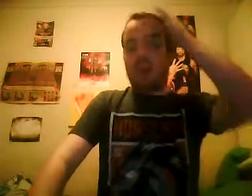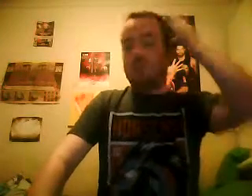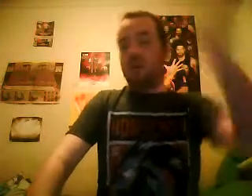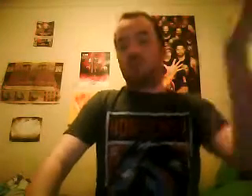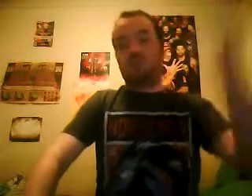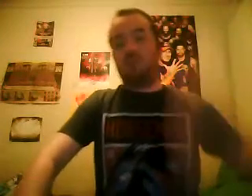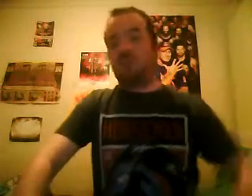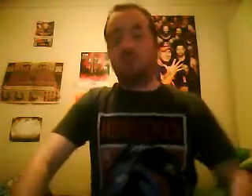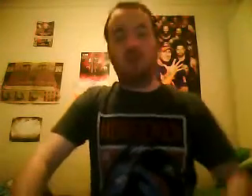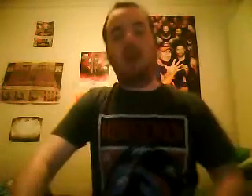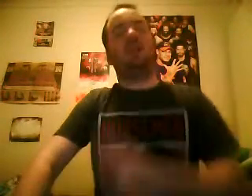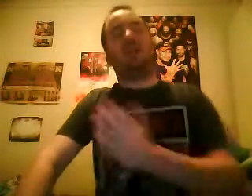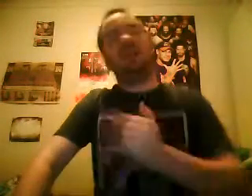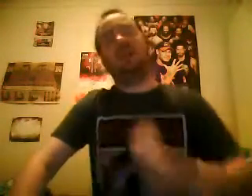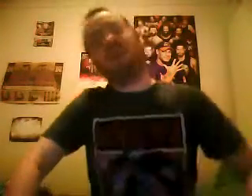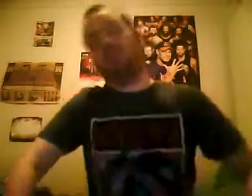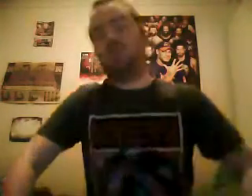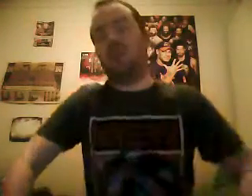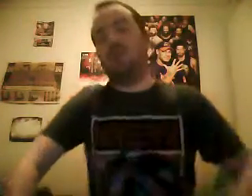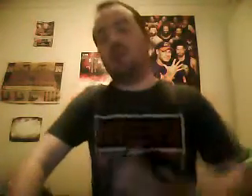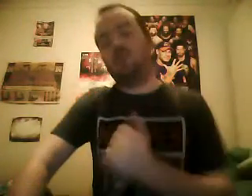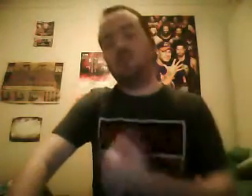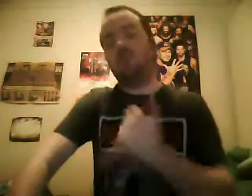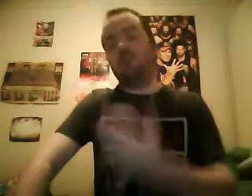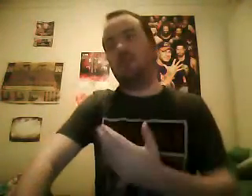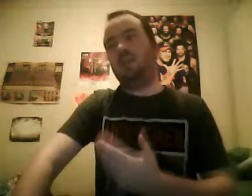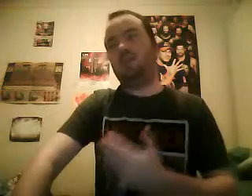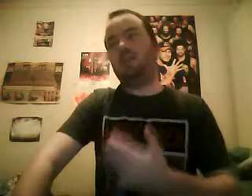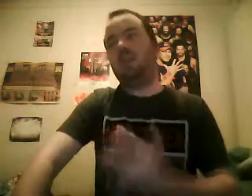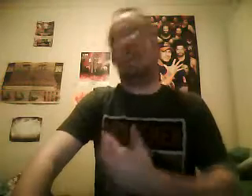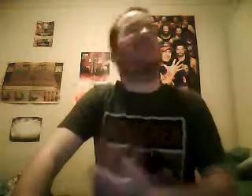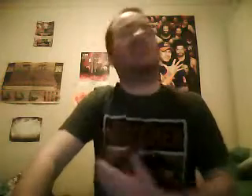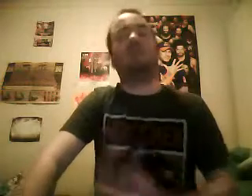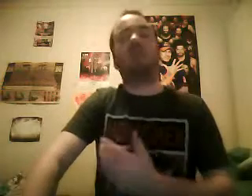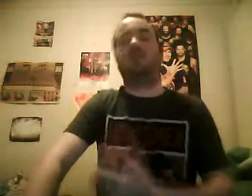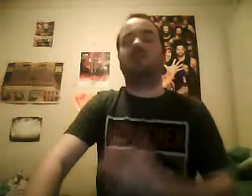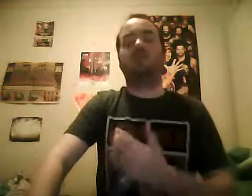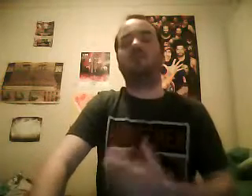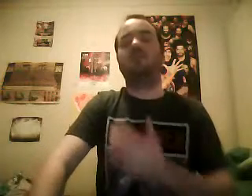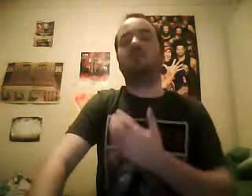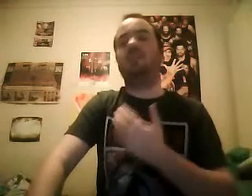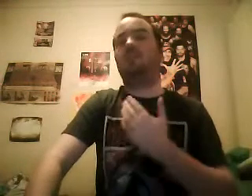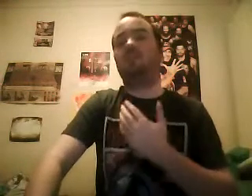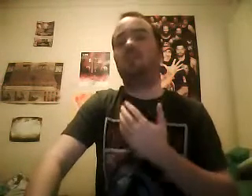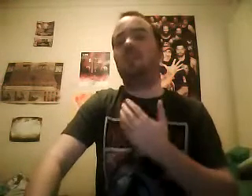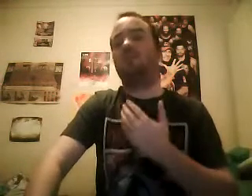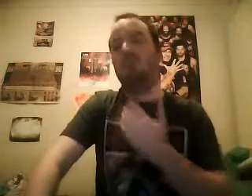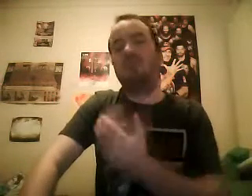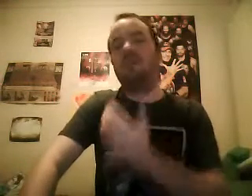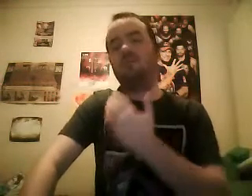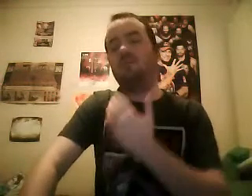Kayla responds. I like Kayla Braxton, by the way. I like Kayla Braxton. She's probably one of the better